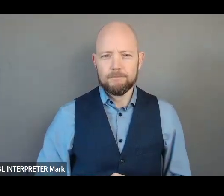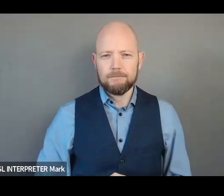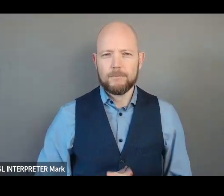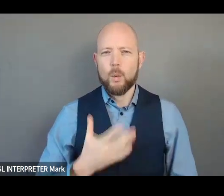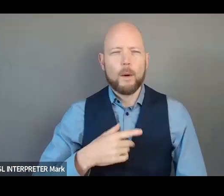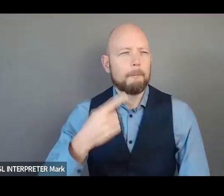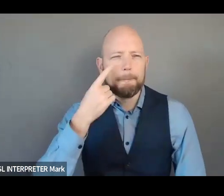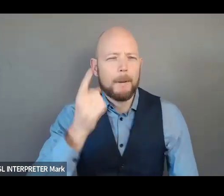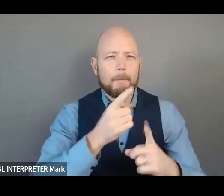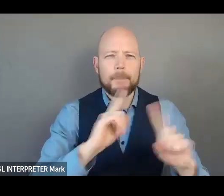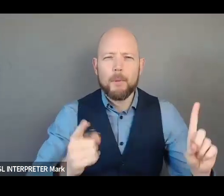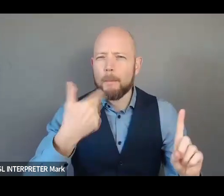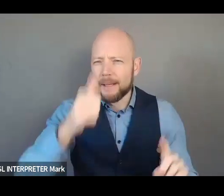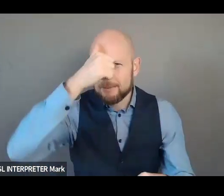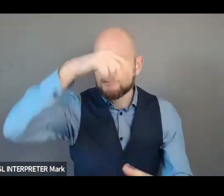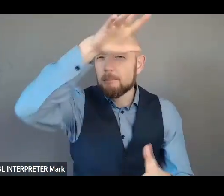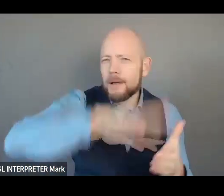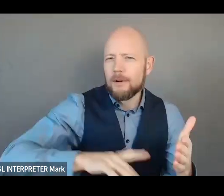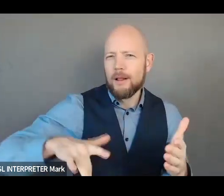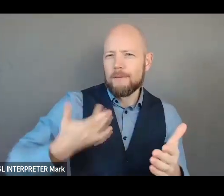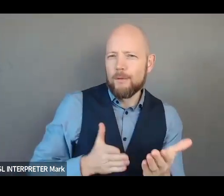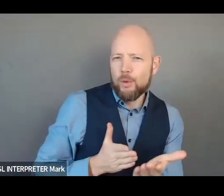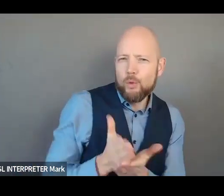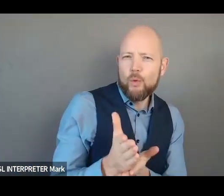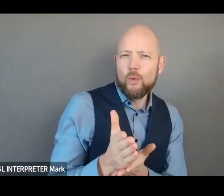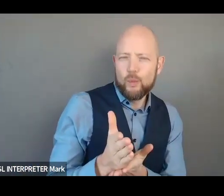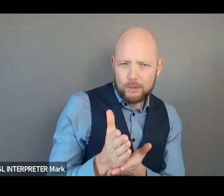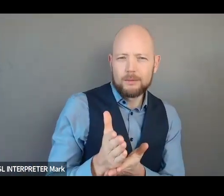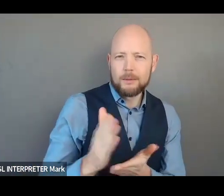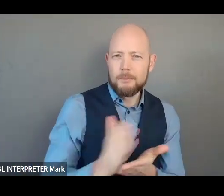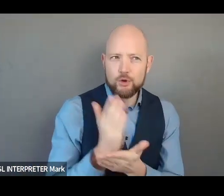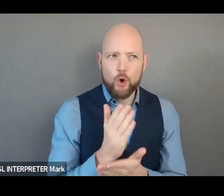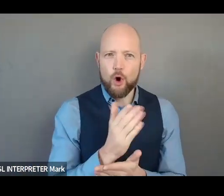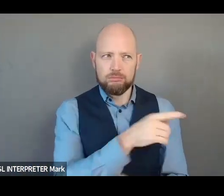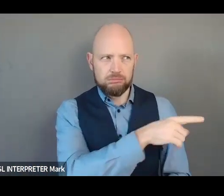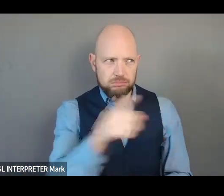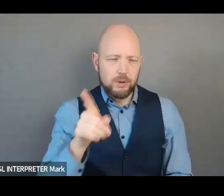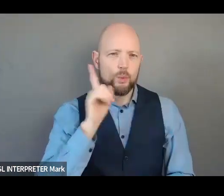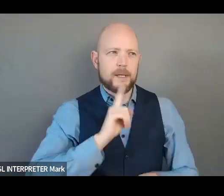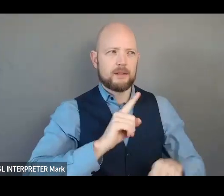lived experience from different perspectives, so making sure we had a diverse sample, including neurodivergent women.